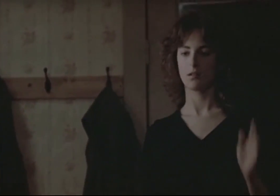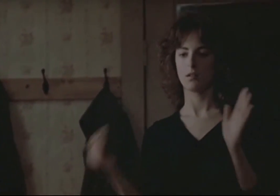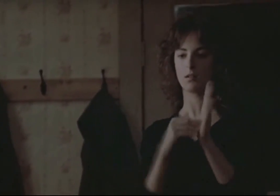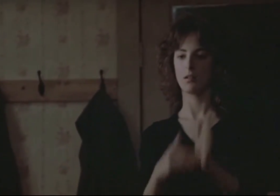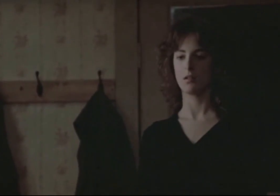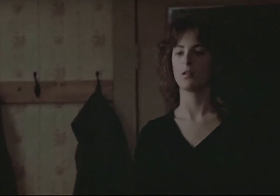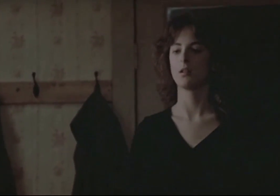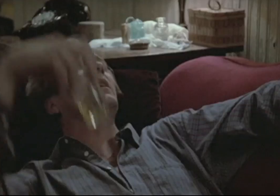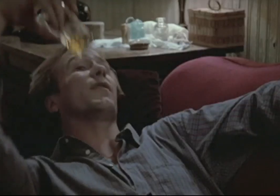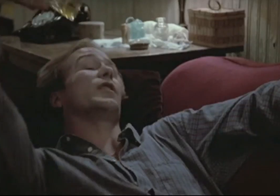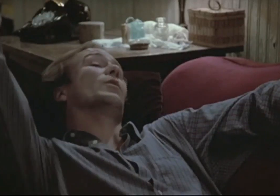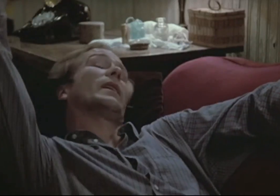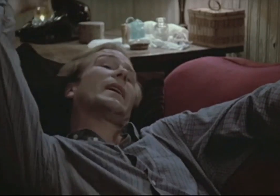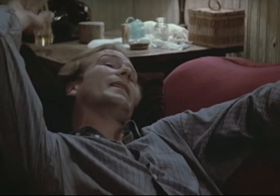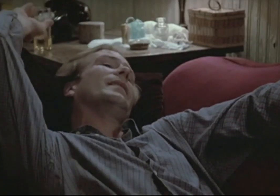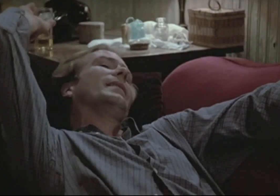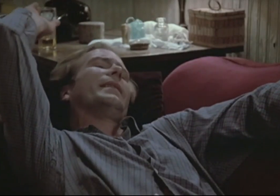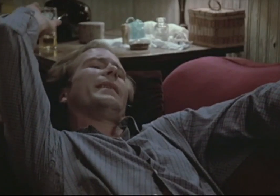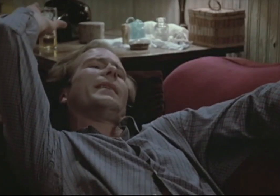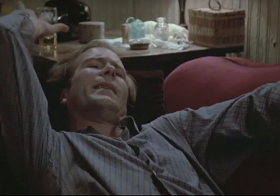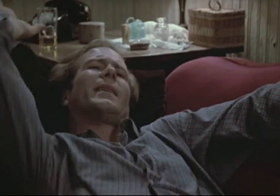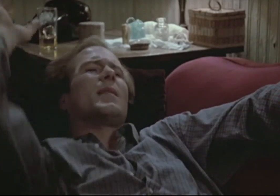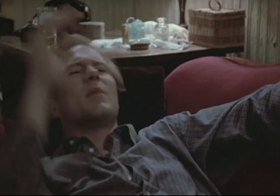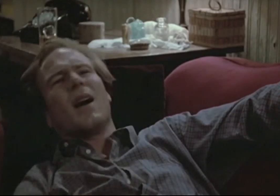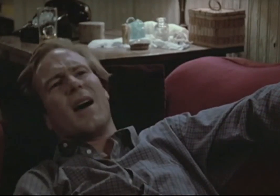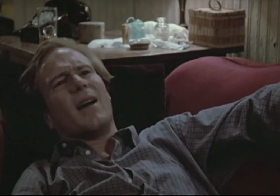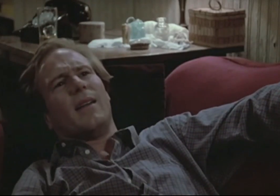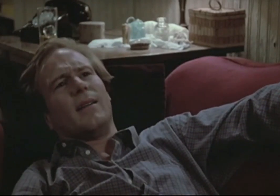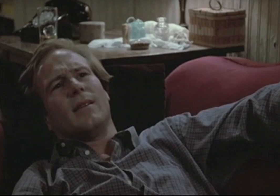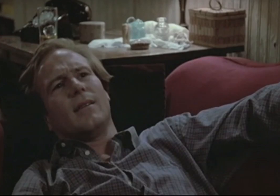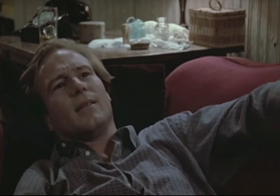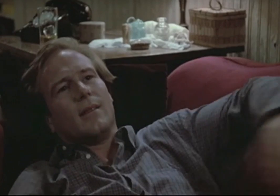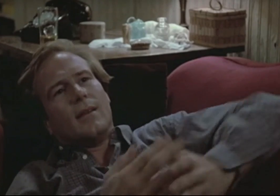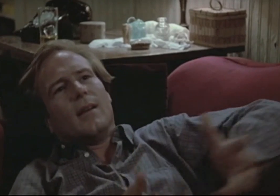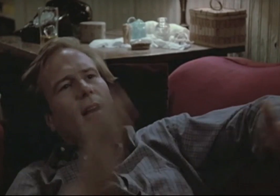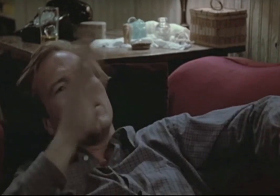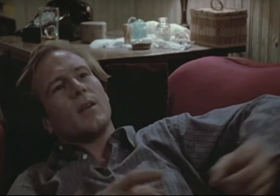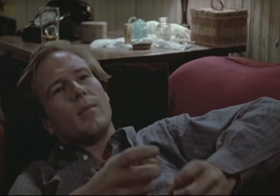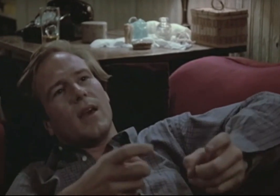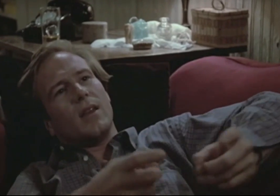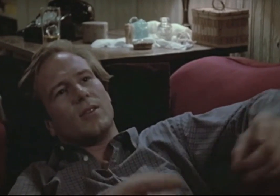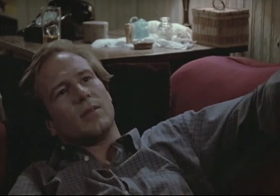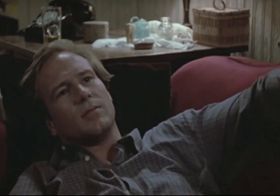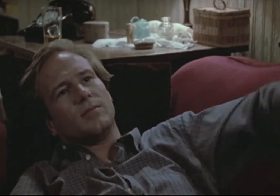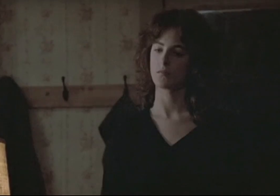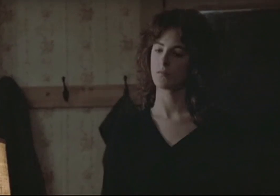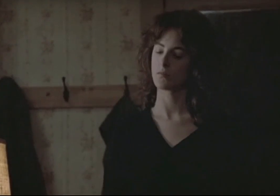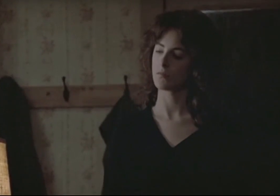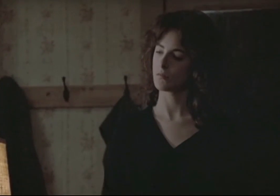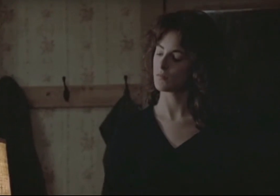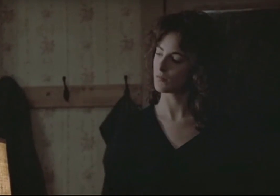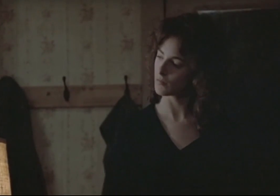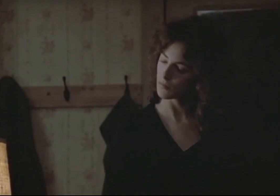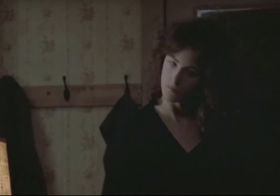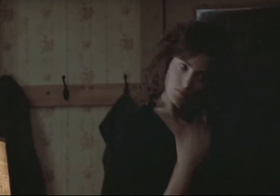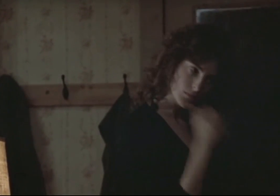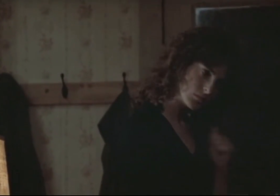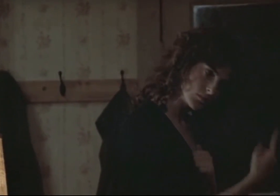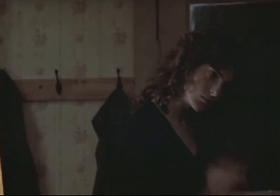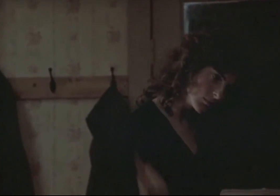No one's ever going to speak for you again. Oh, remember this? Marlee Matlin. She was in Children of a Lesser God.